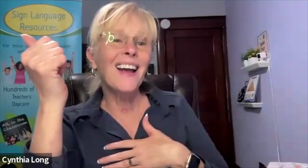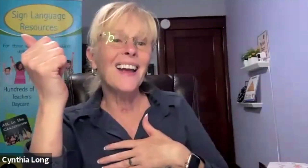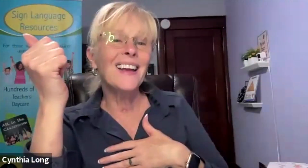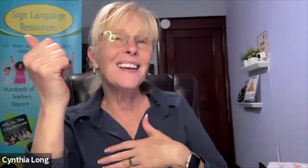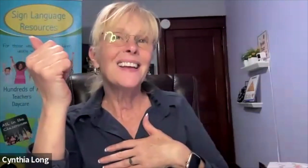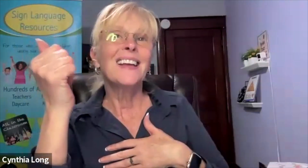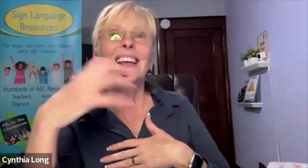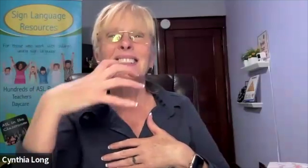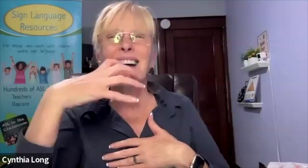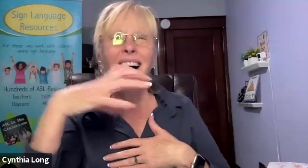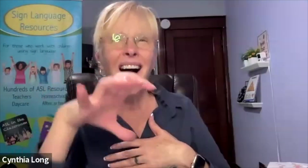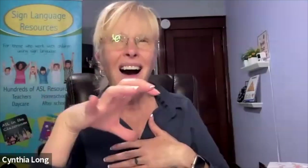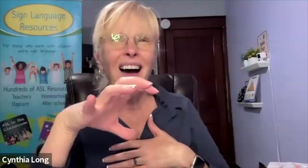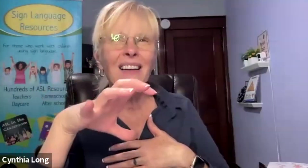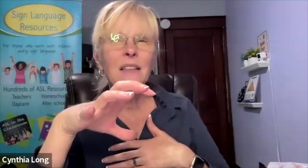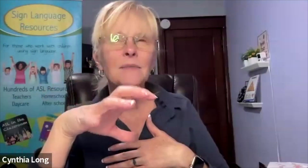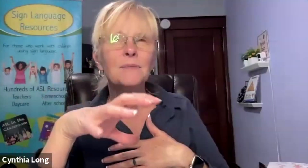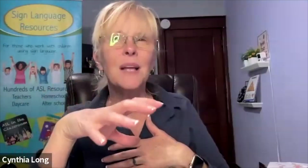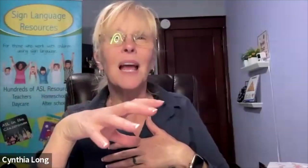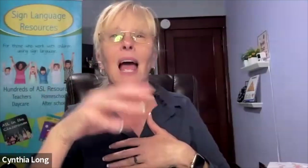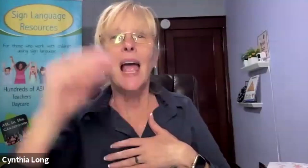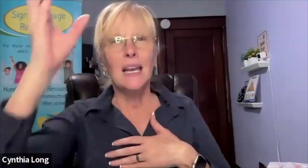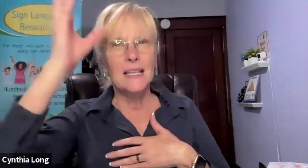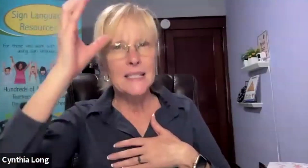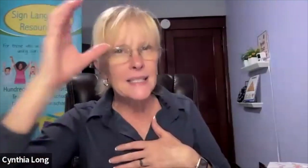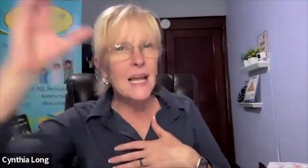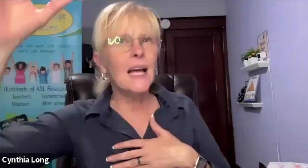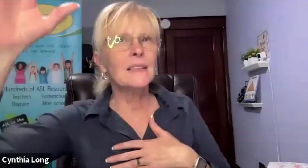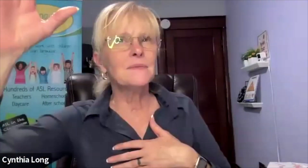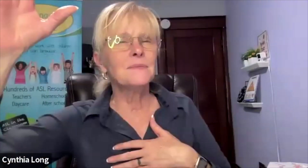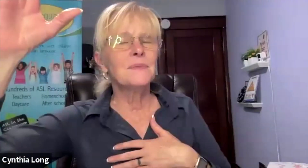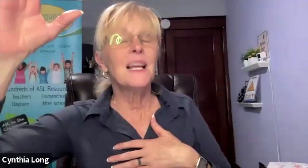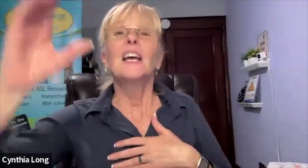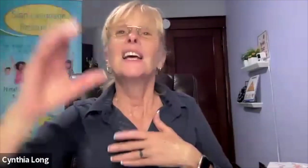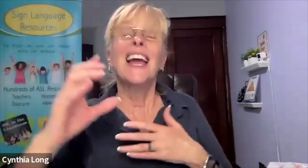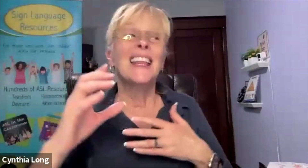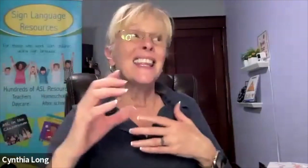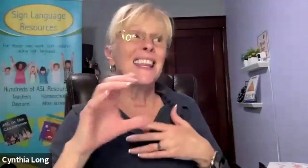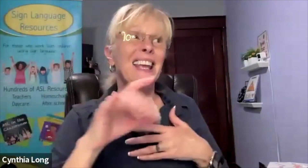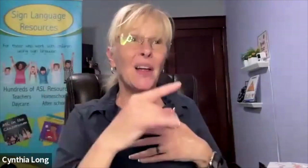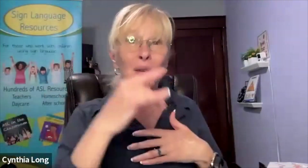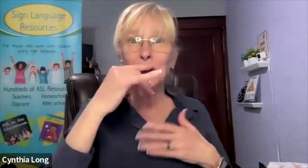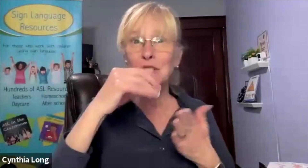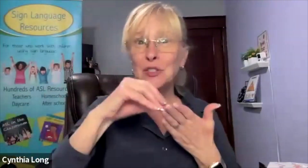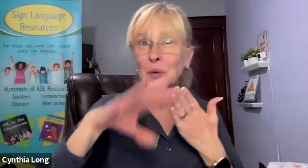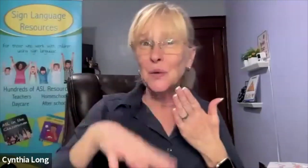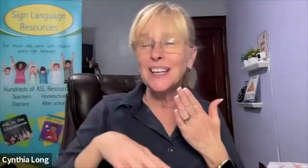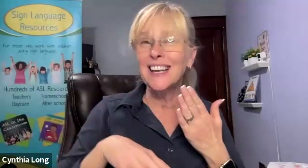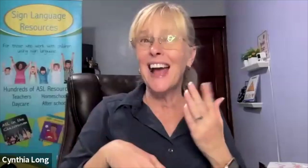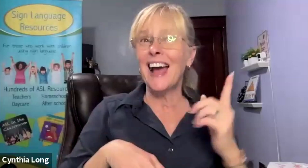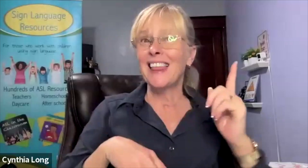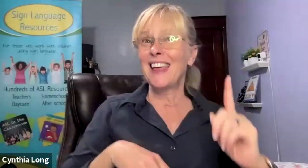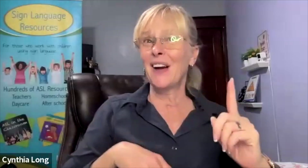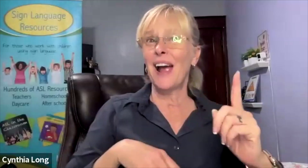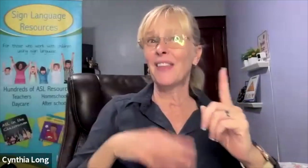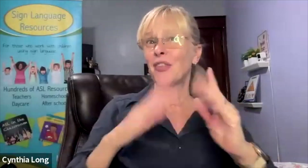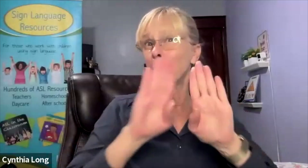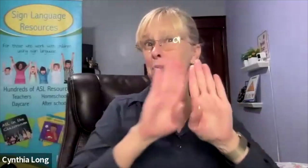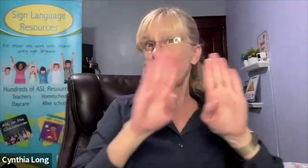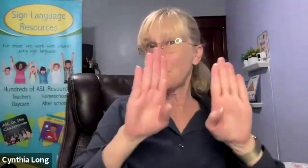outside is hot and it's sun, and then the other student there at the